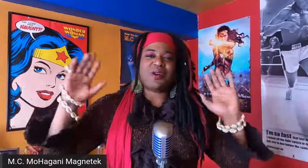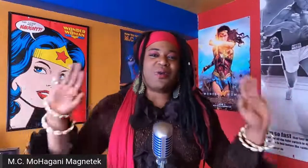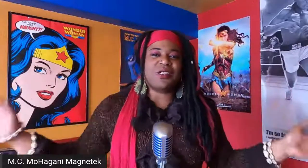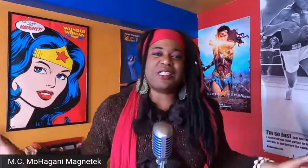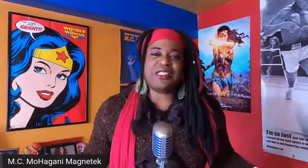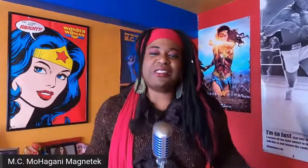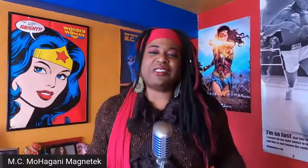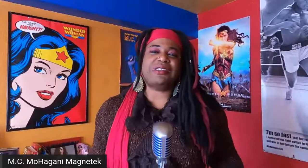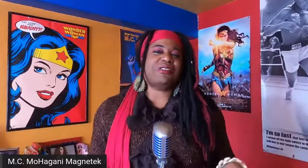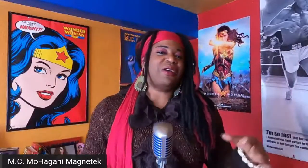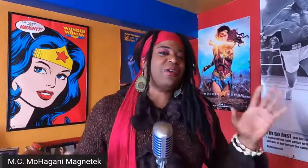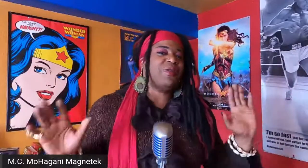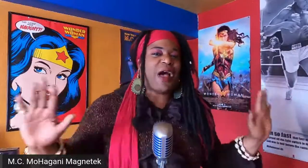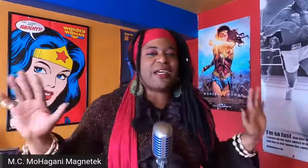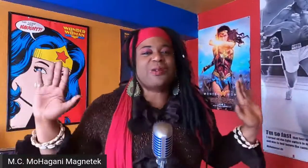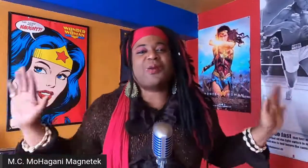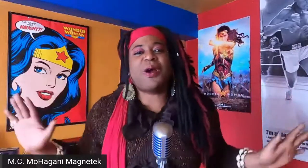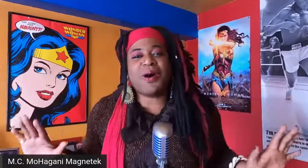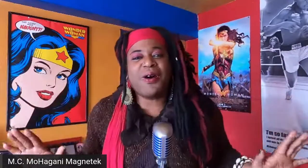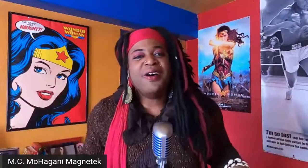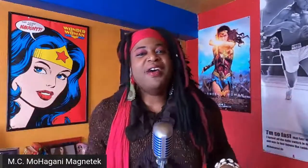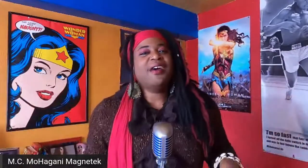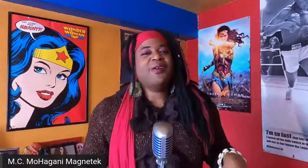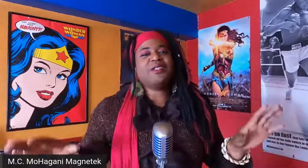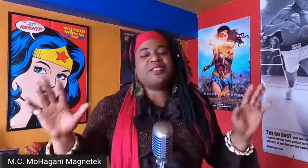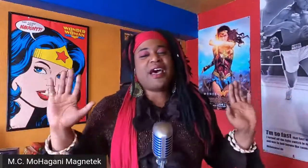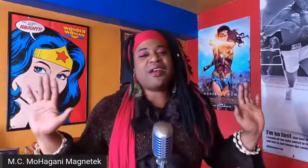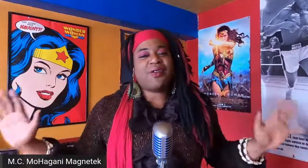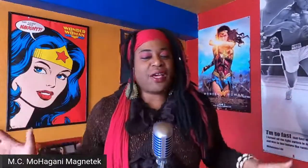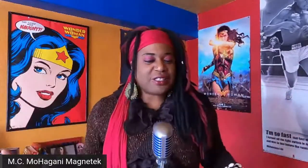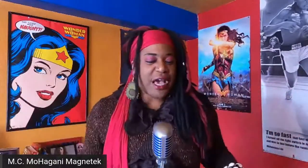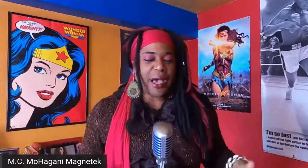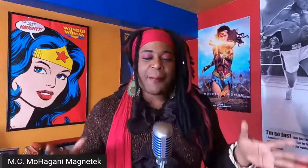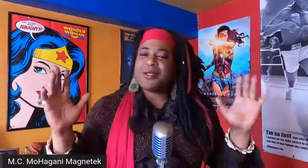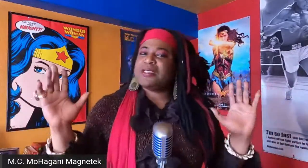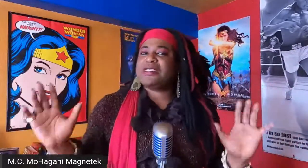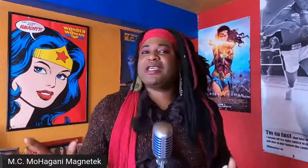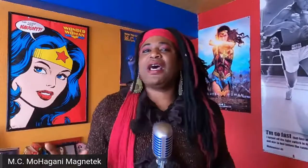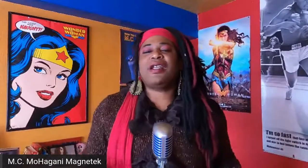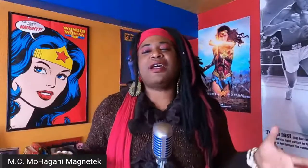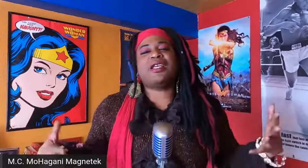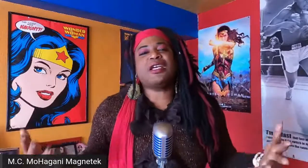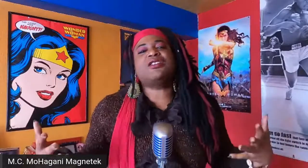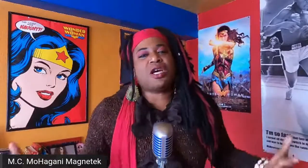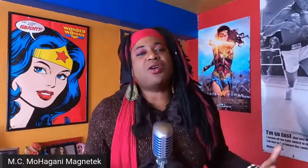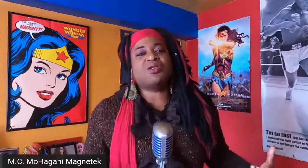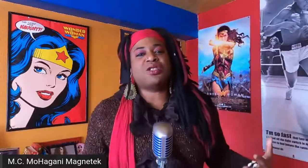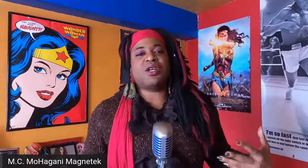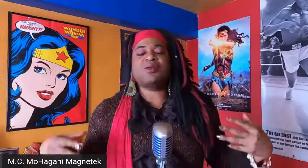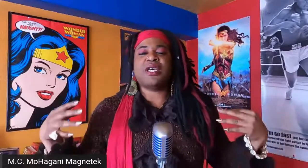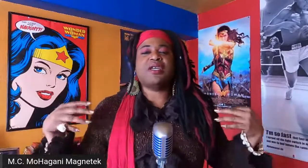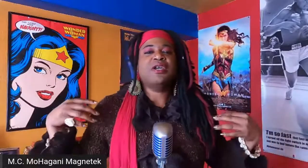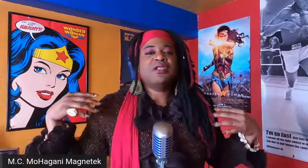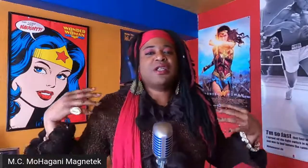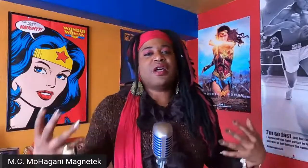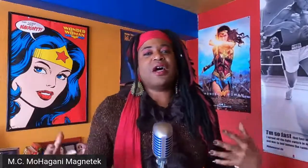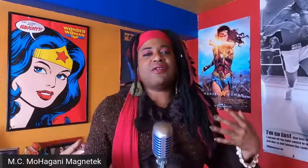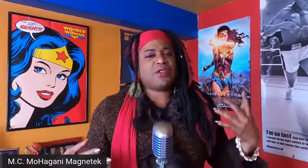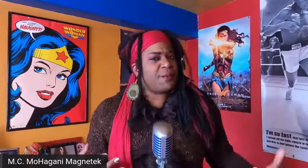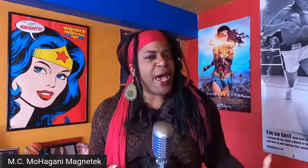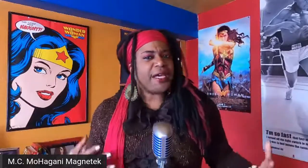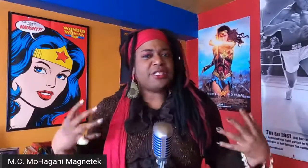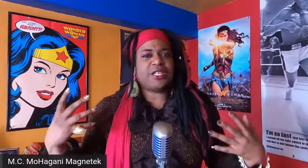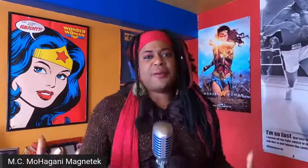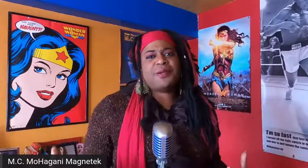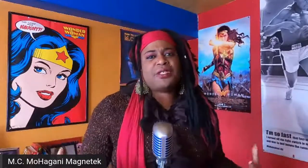The quarantine sister circle rocks the world. We just had a great time putting this together. And I think it shows, you know what I'm saying, the love,